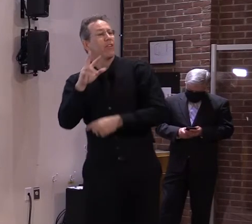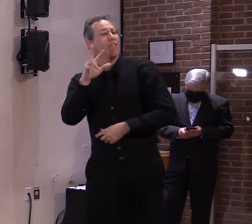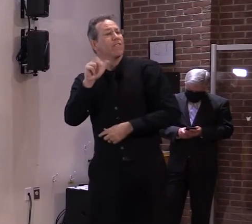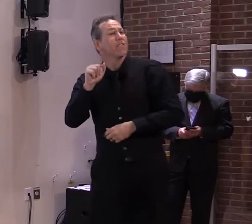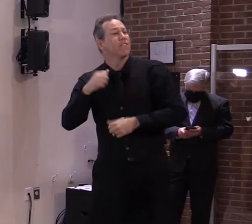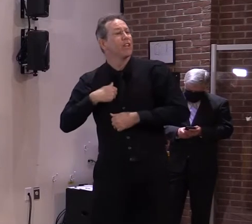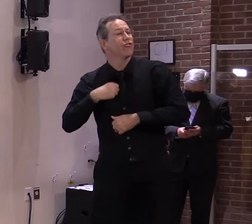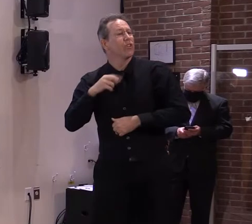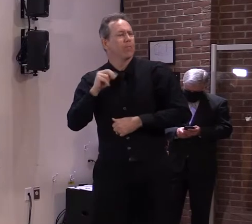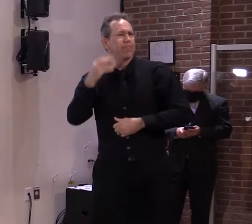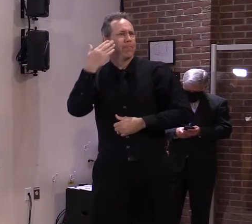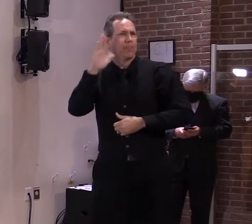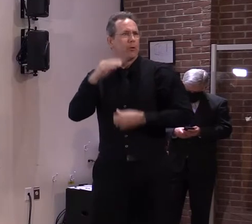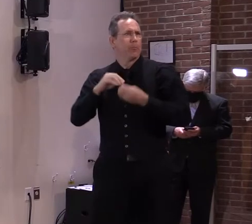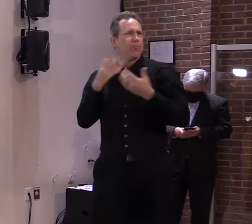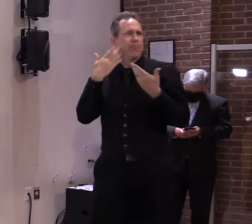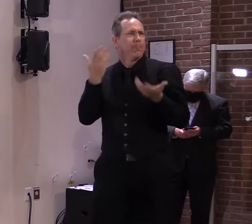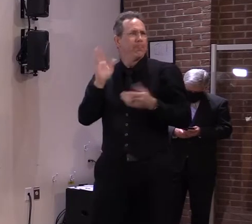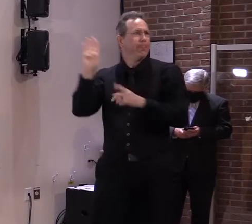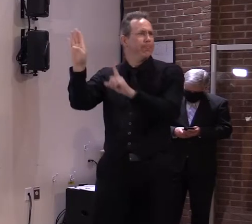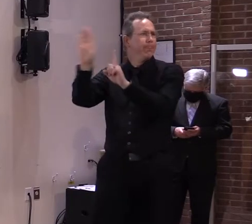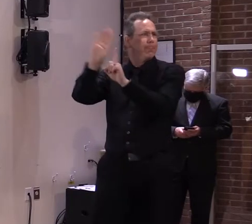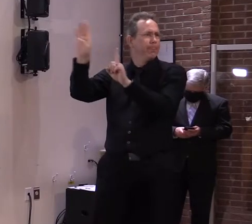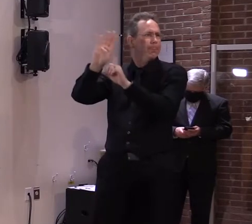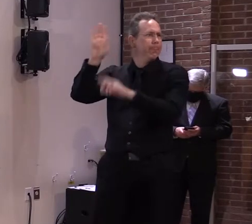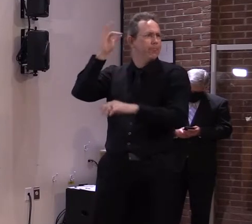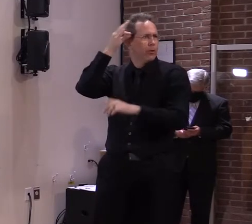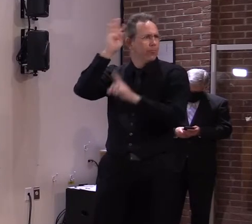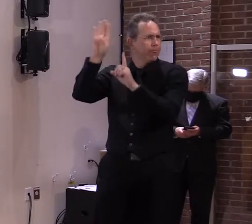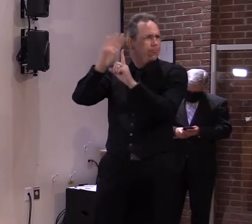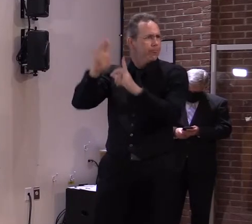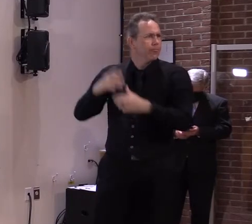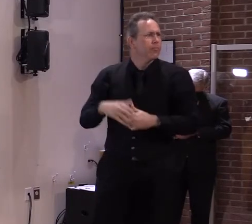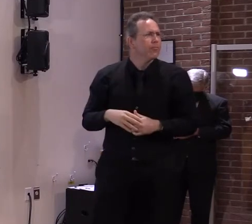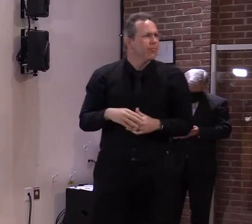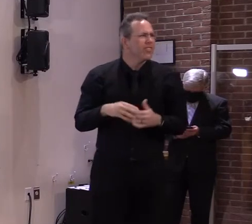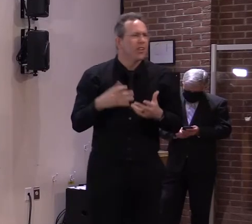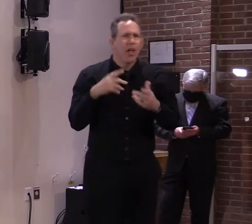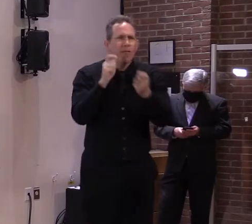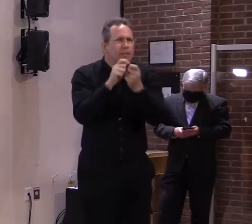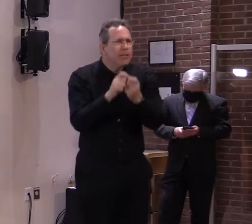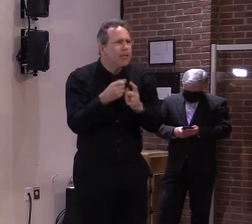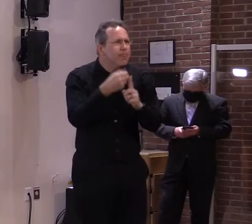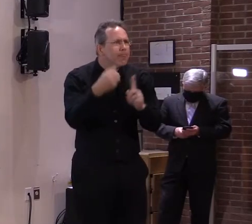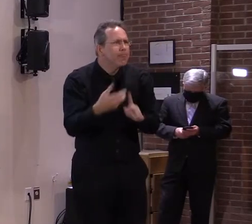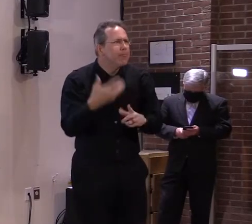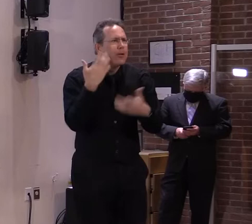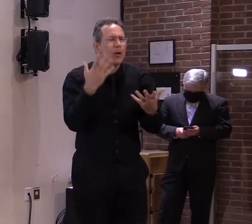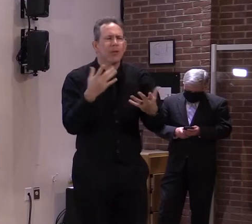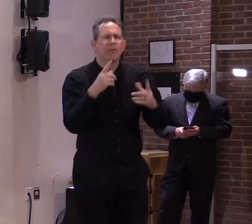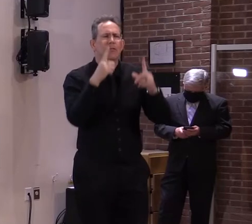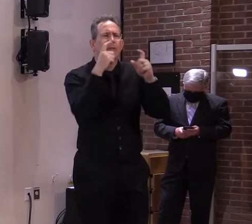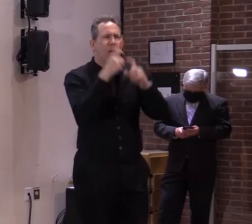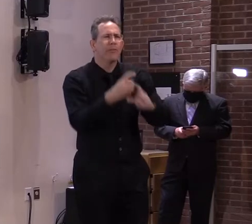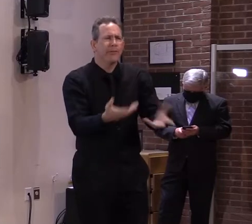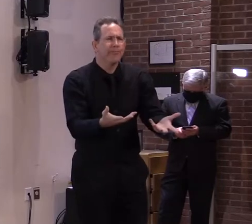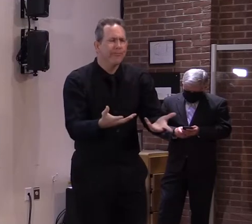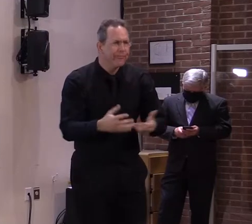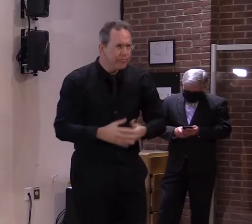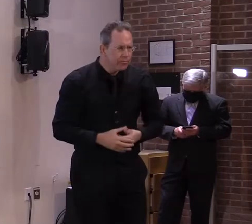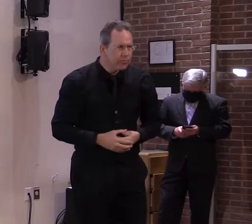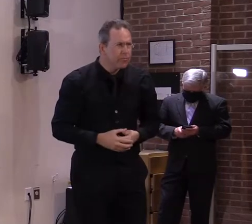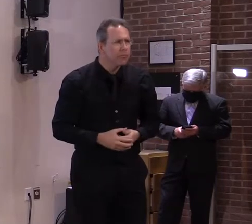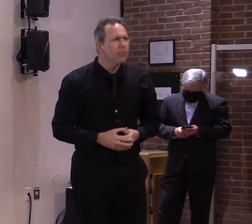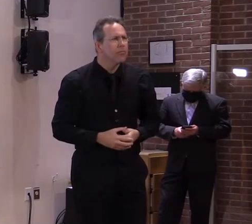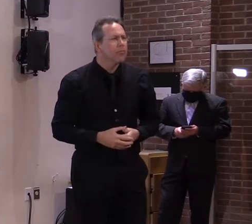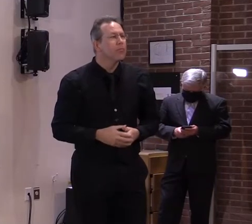who have received vaccines, but we don't have that data at this point in time. So, and it's a little spotty with the pharmacies